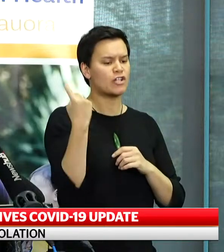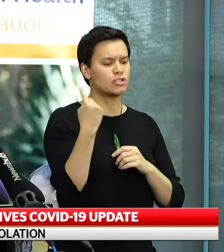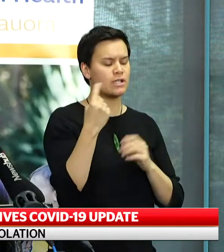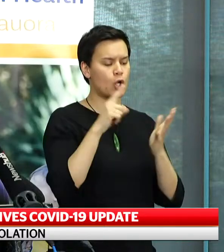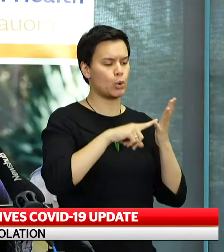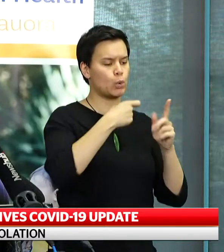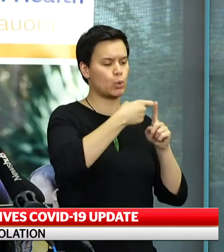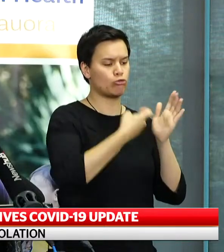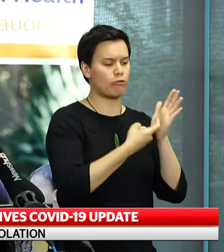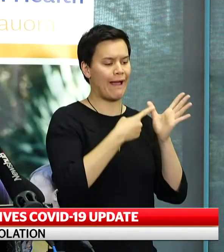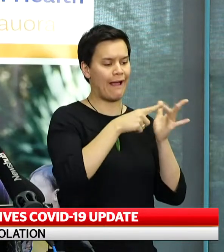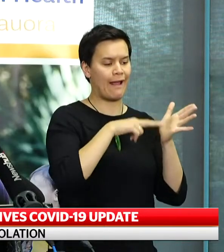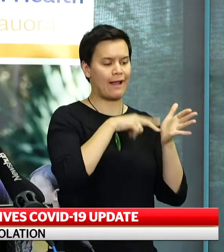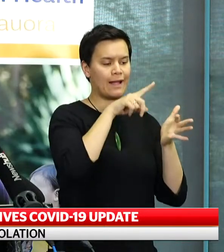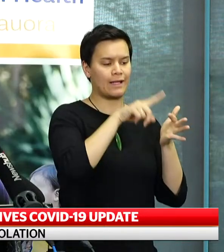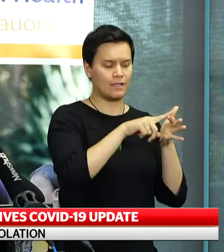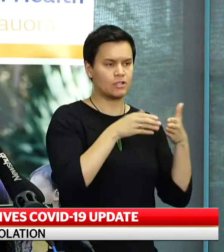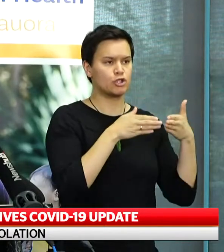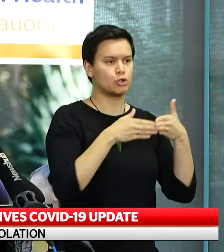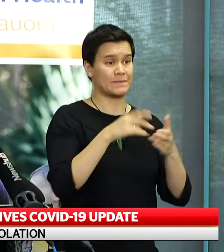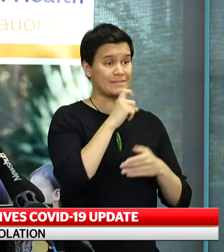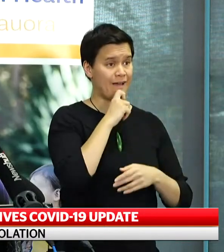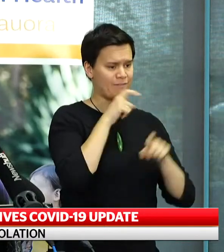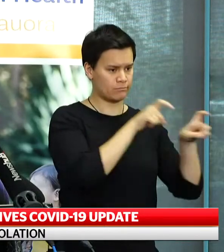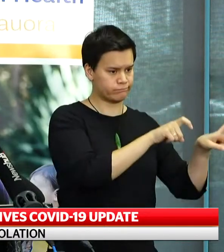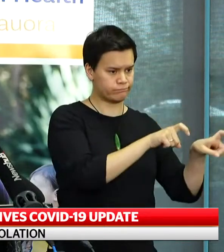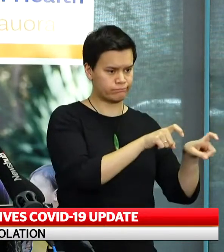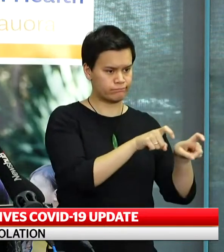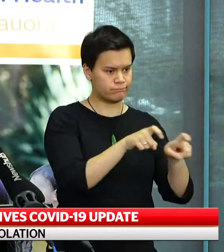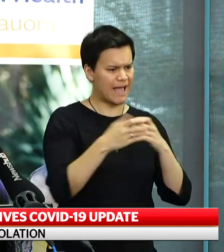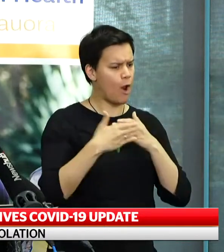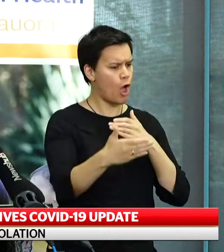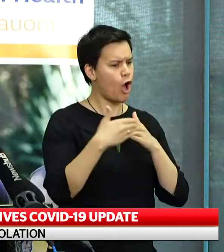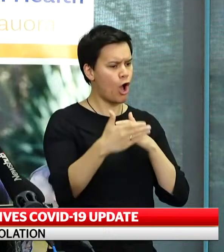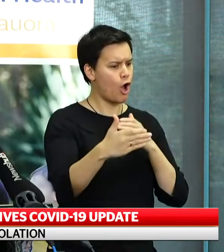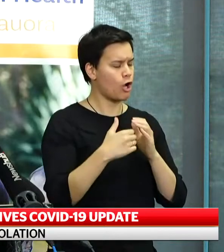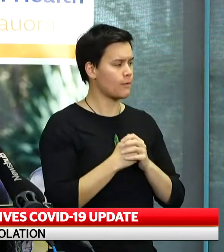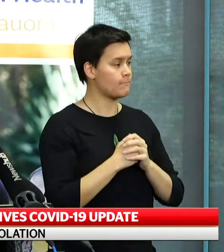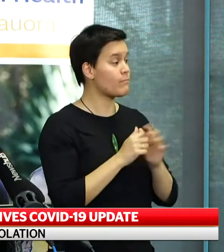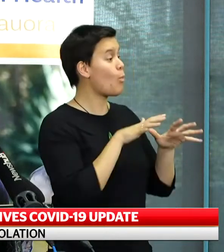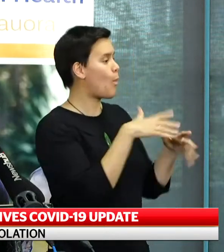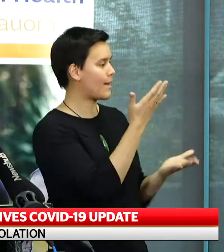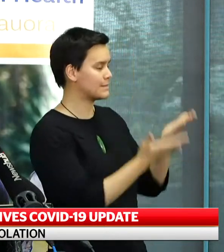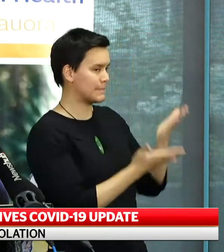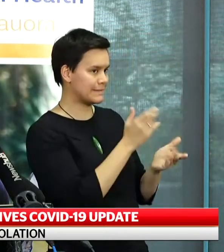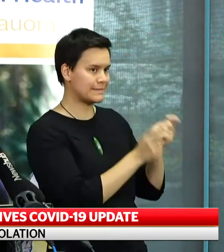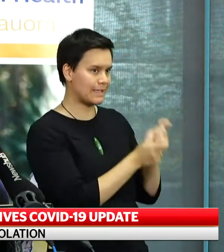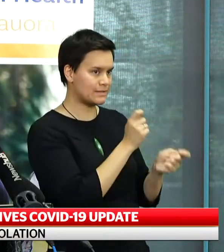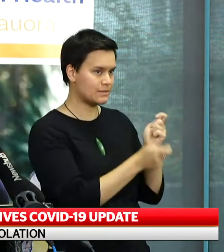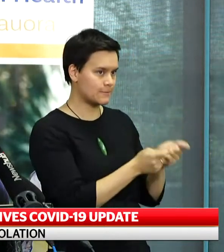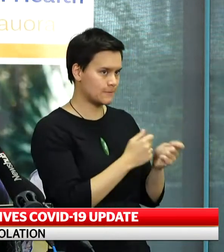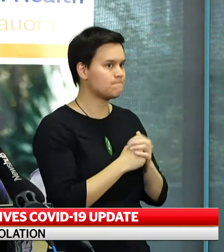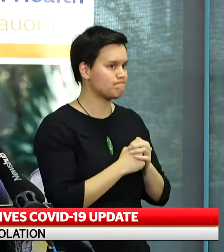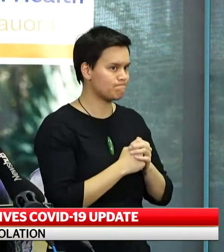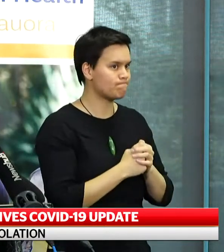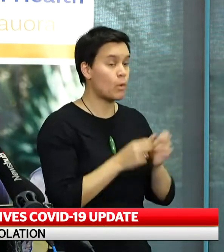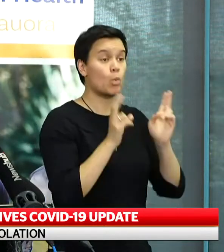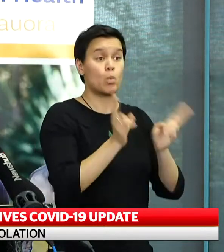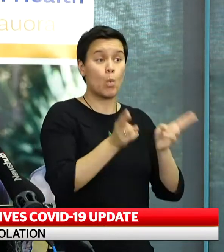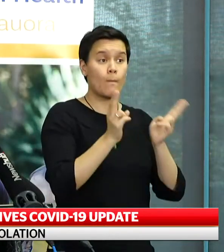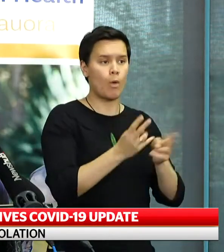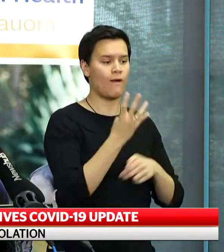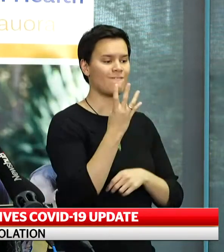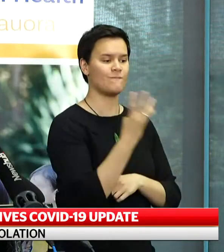12 results will be critical for a decision around that. At this point, it will be at least 3 days longer than the 14